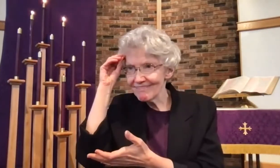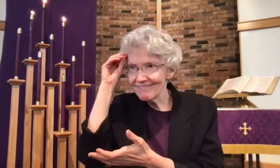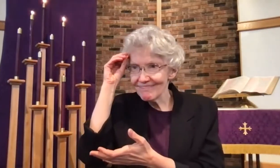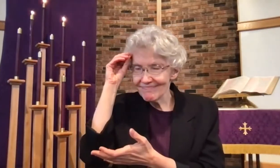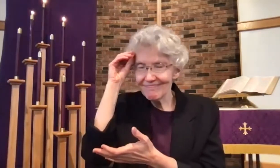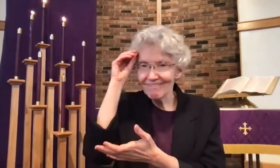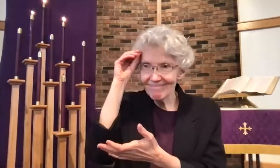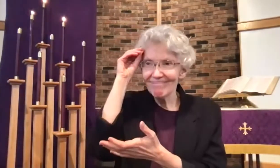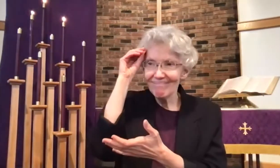through your experiences.